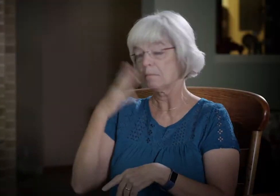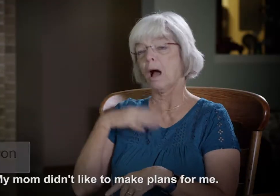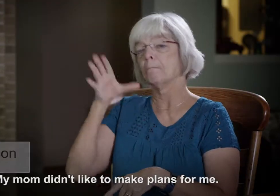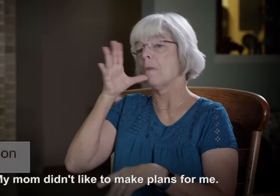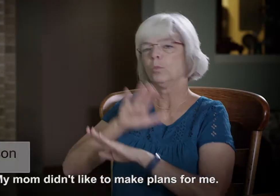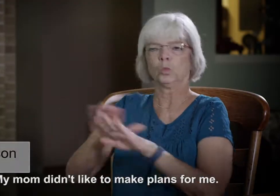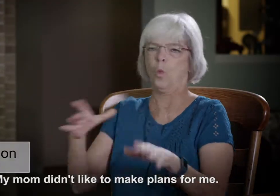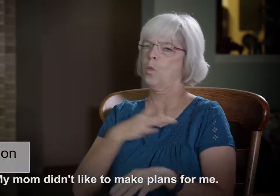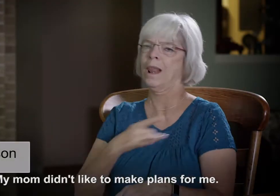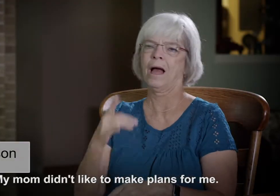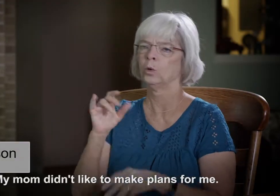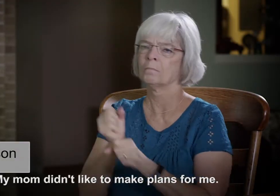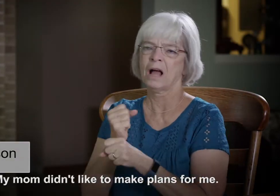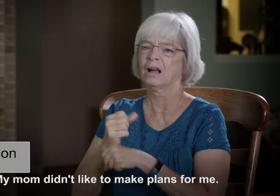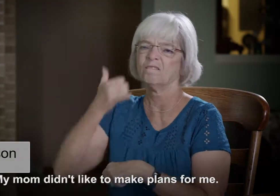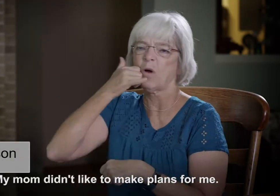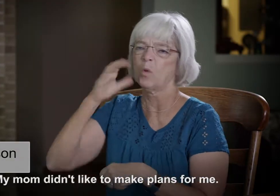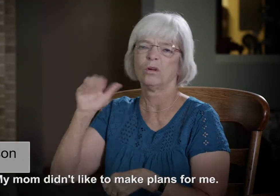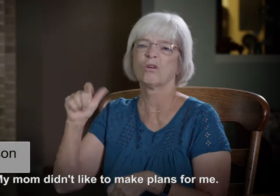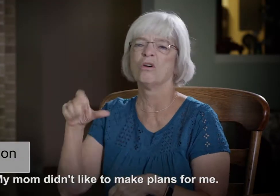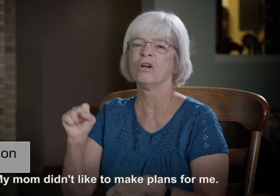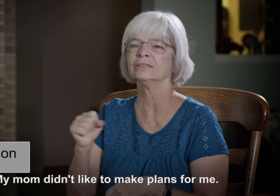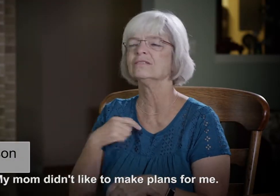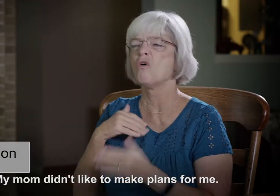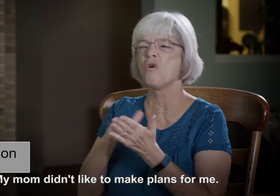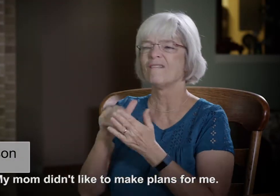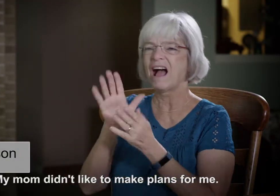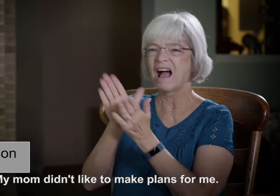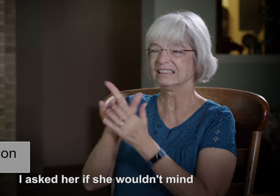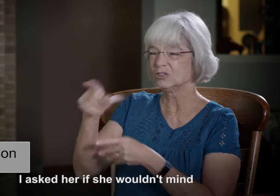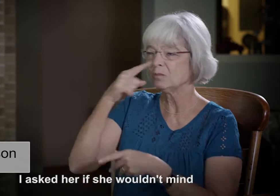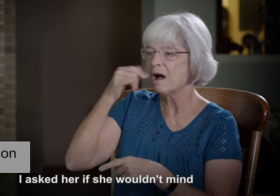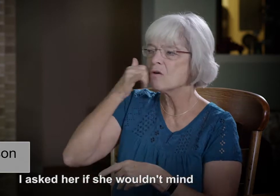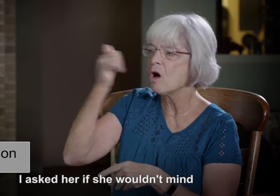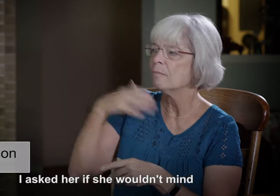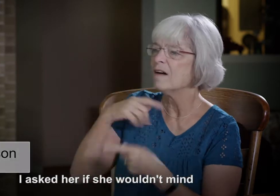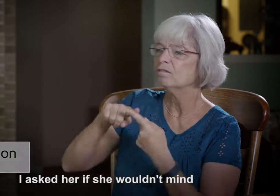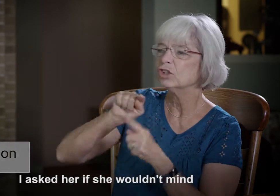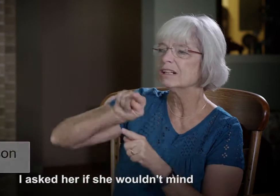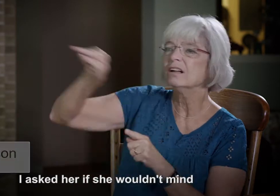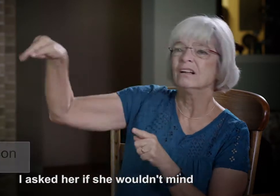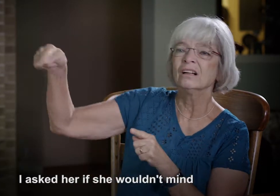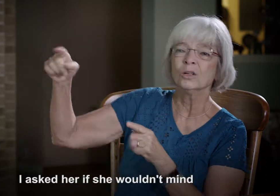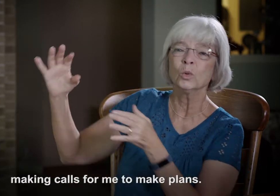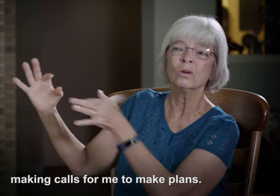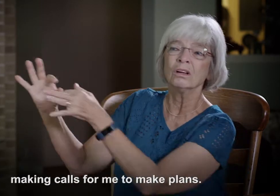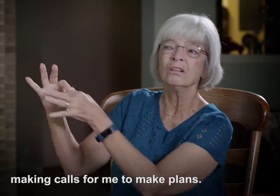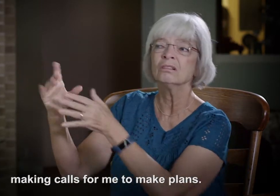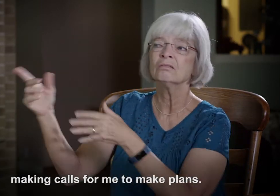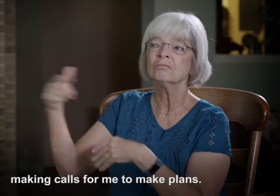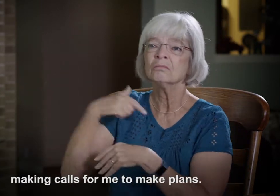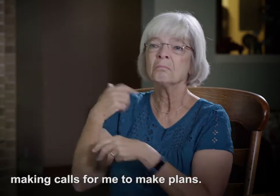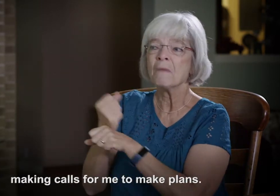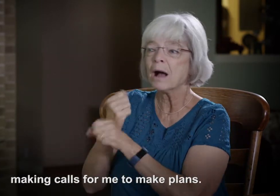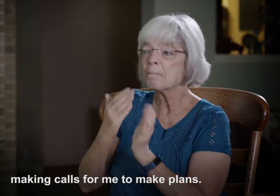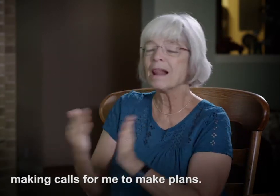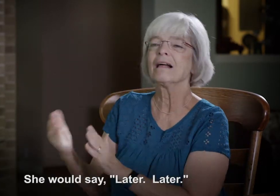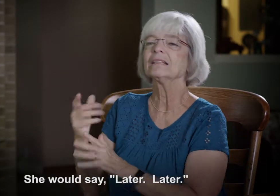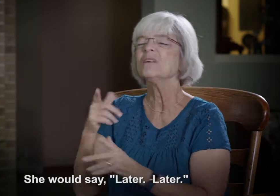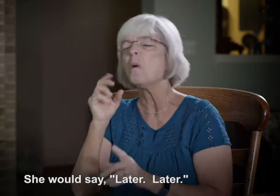My mom didn't like to make plans for me. I asked her if she wouldn't mind making calls for me to make plans. She would